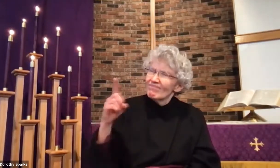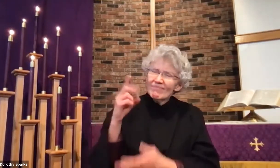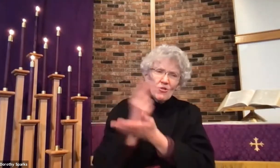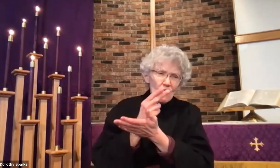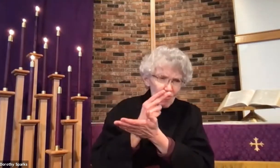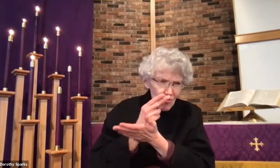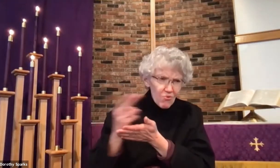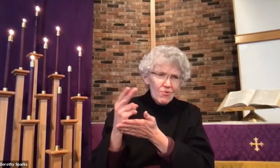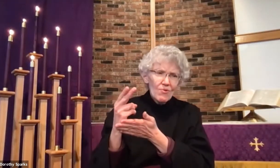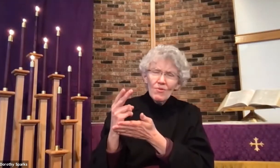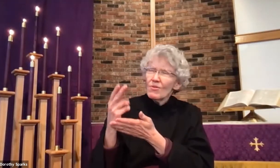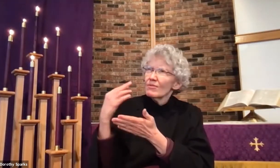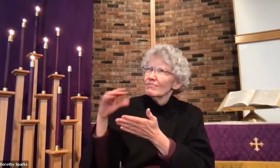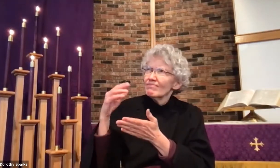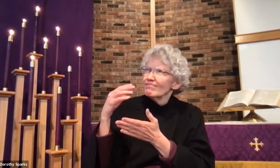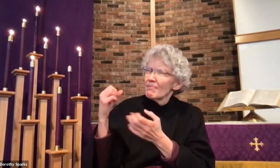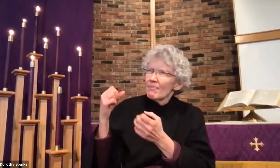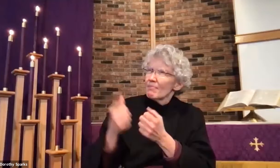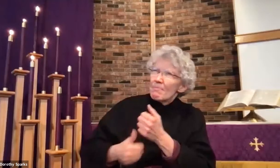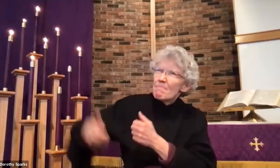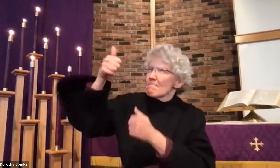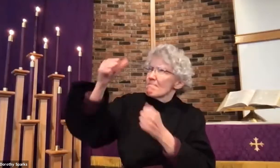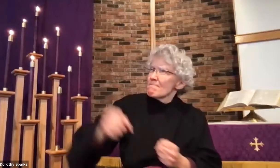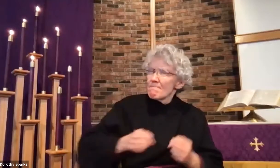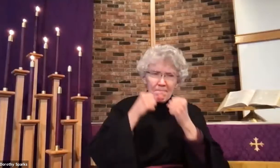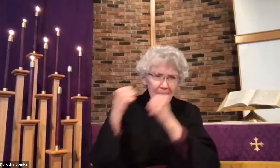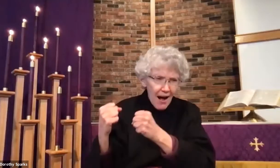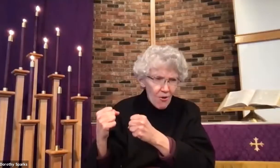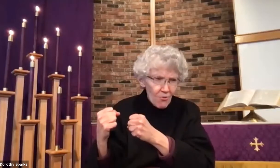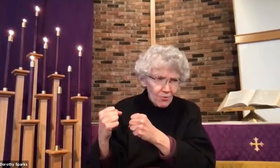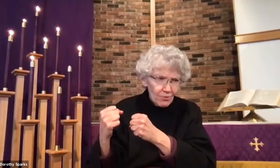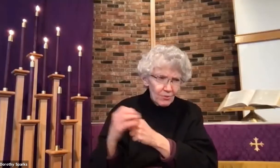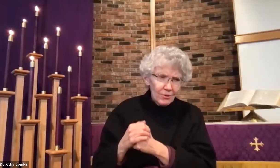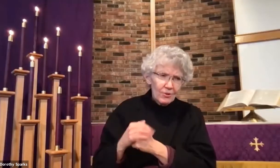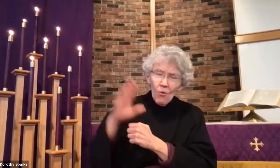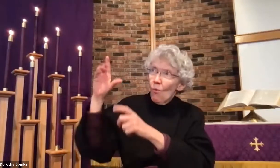Lord, you are holy, and you have mighty power.